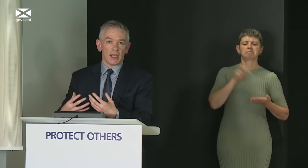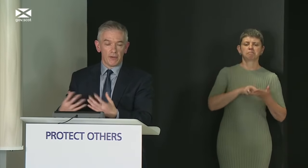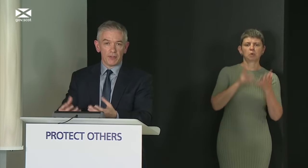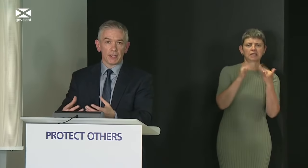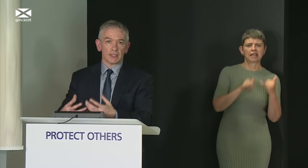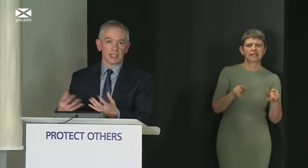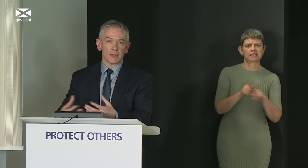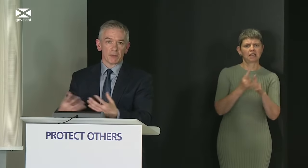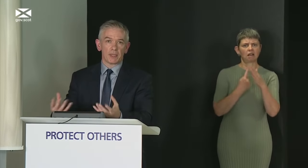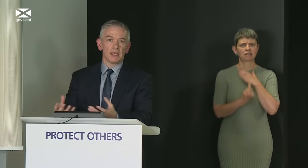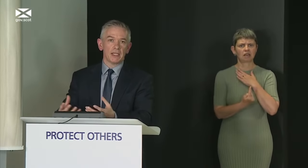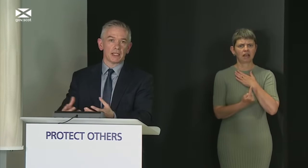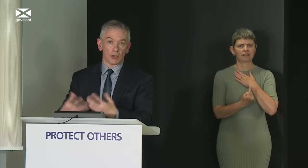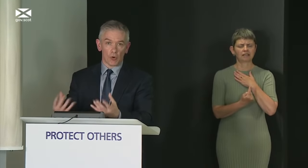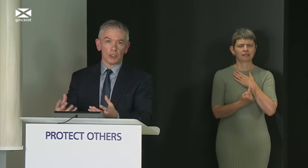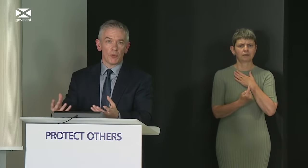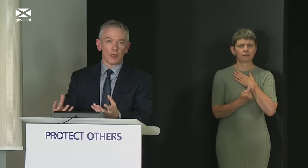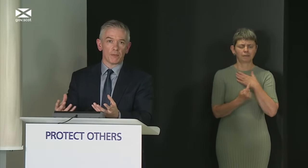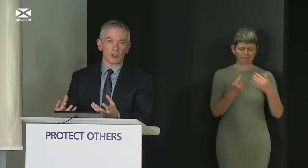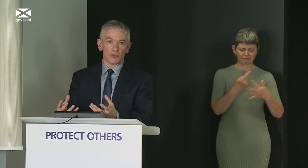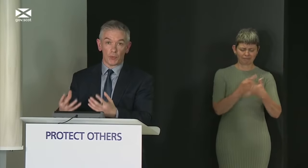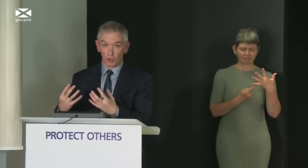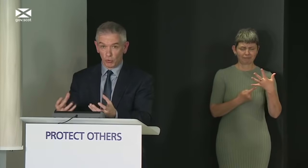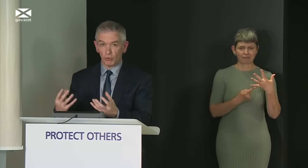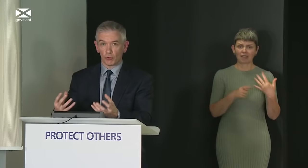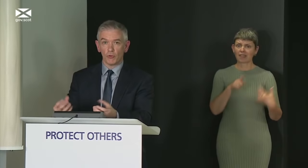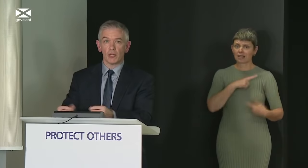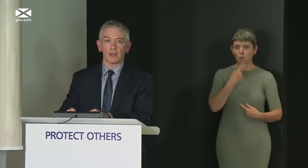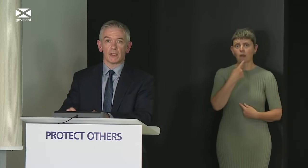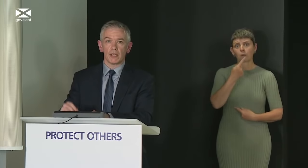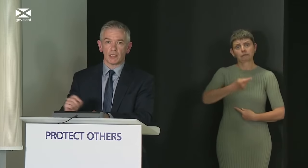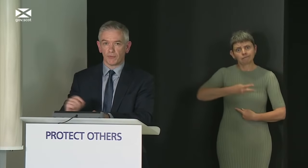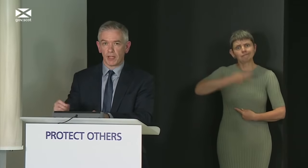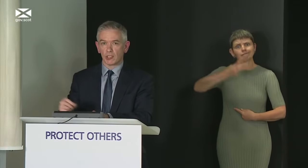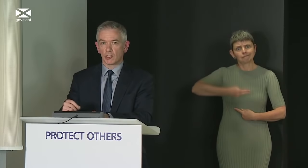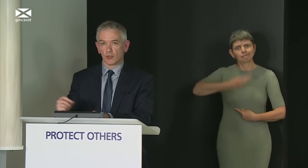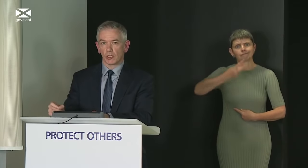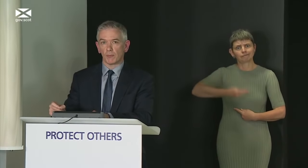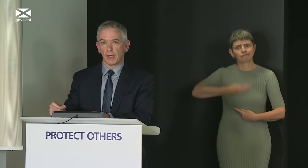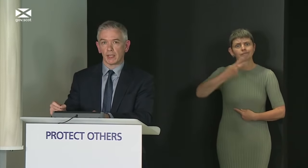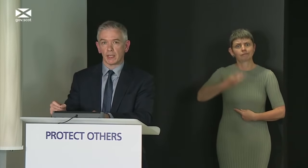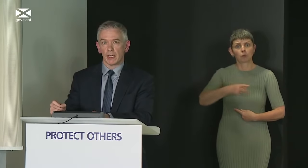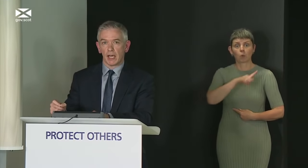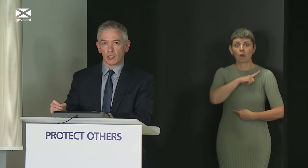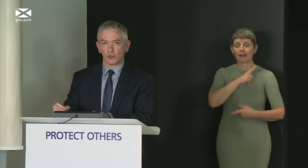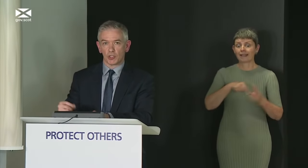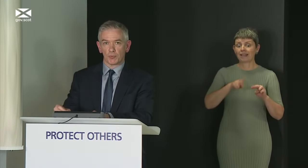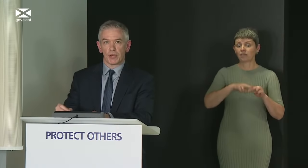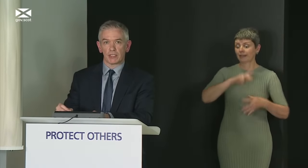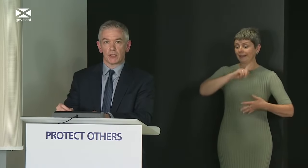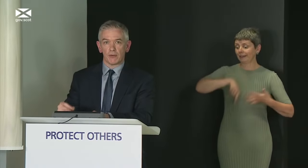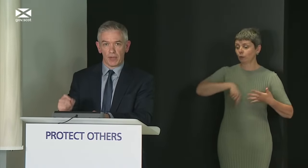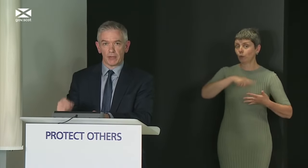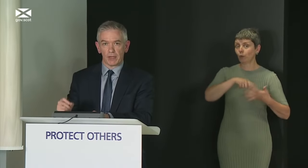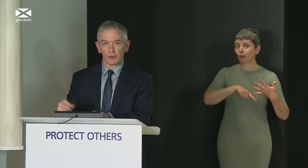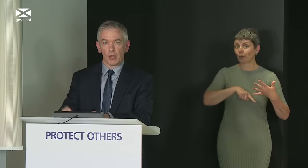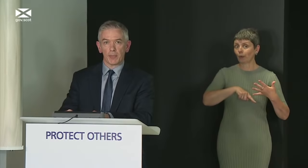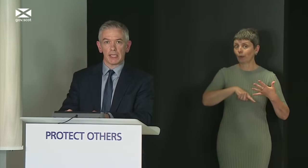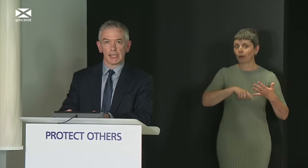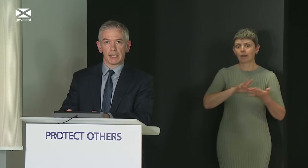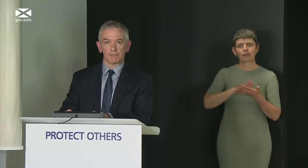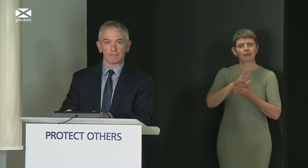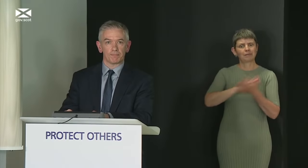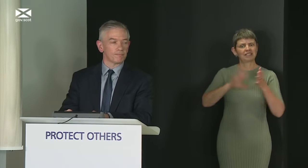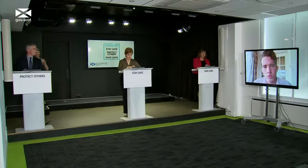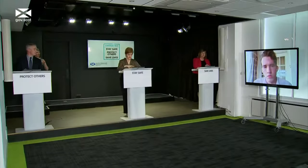every time I appear here I go on about that. Because if we don't do that, this virus is going to come back and it's going to spread very, very